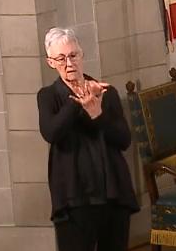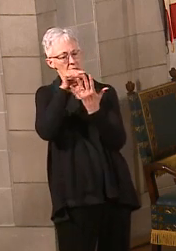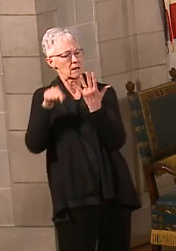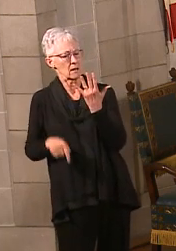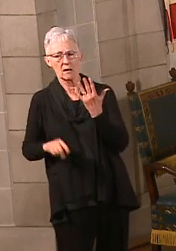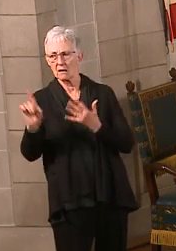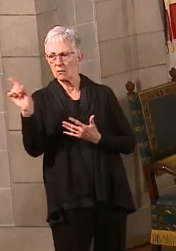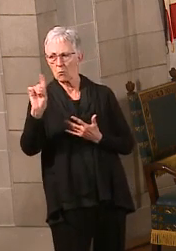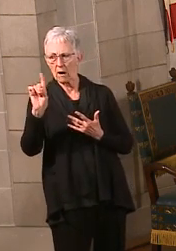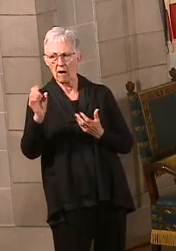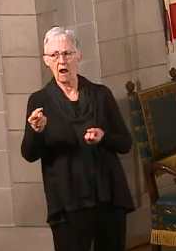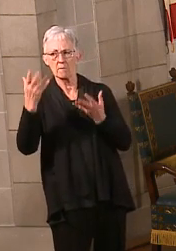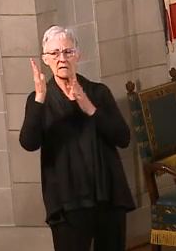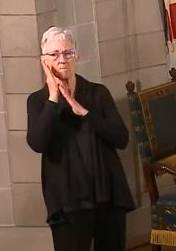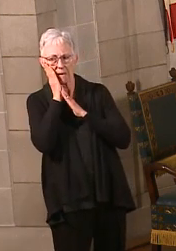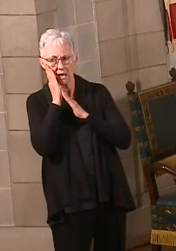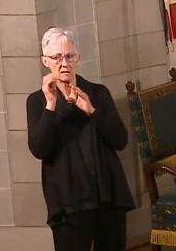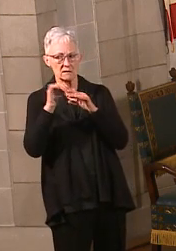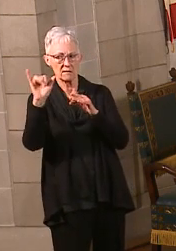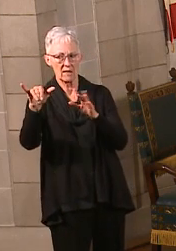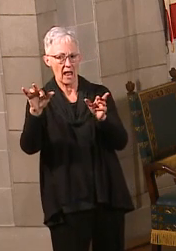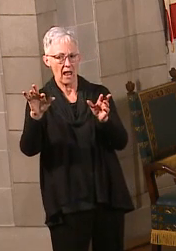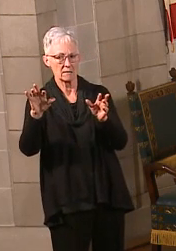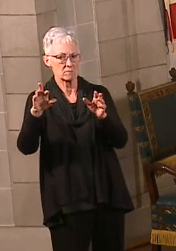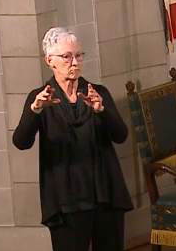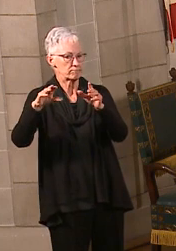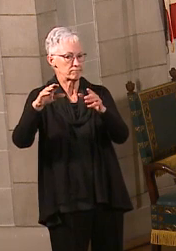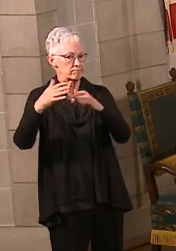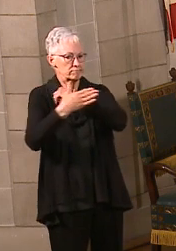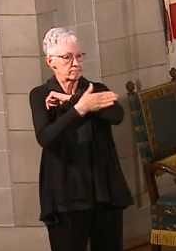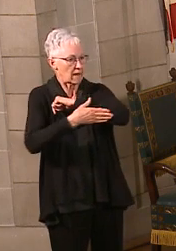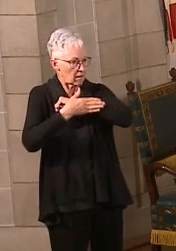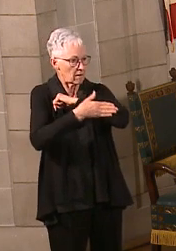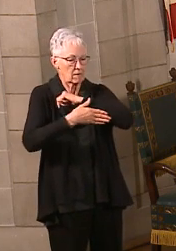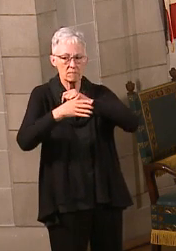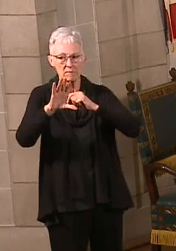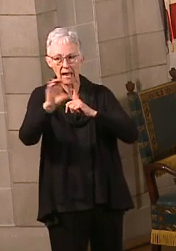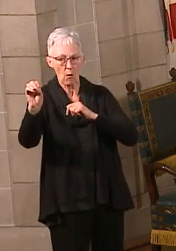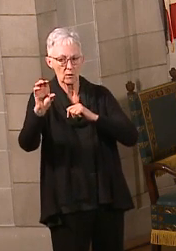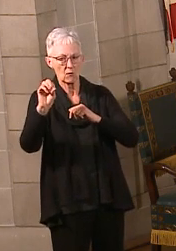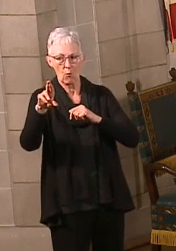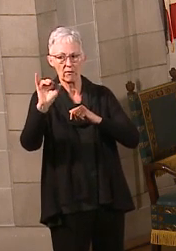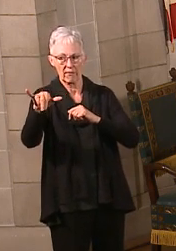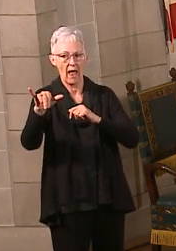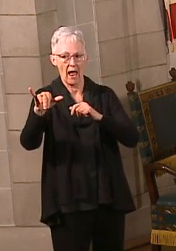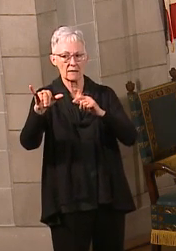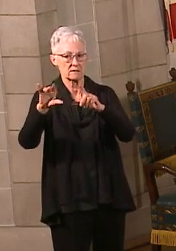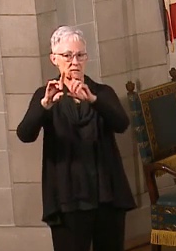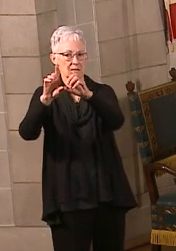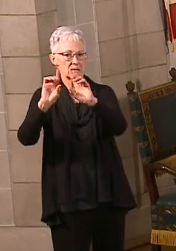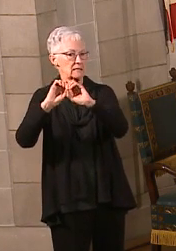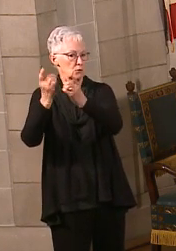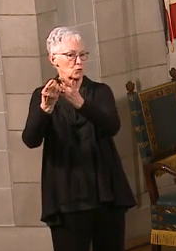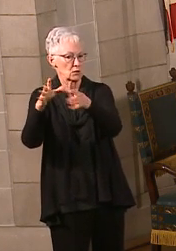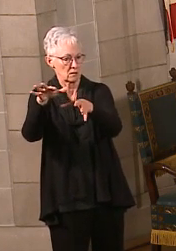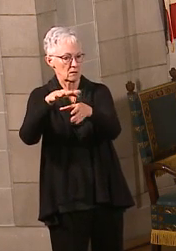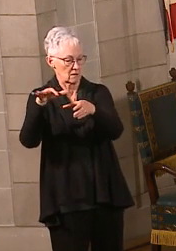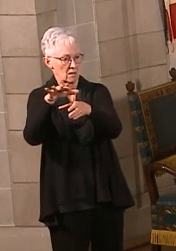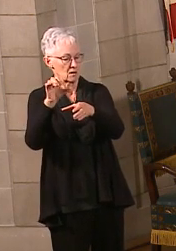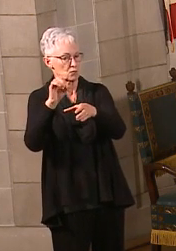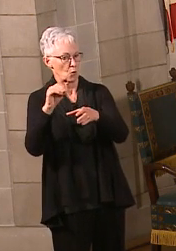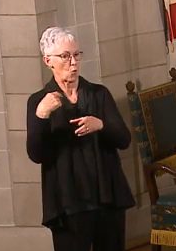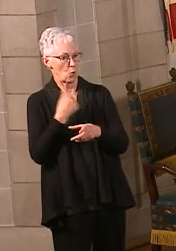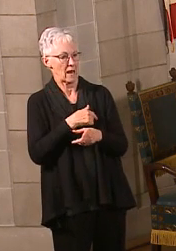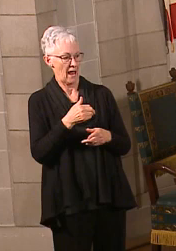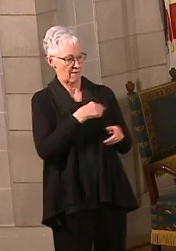deploying resources and where we have issues with hospital facilities and so forth. Now, in that statute was also the